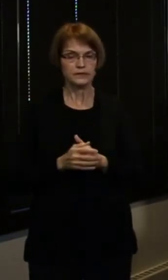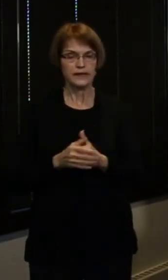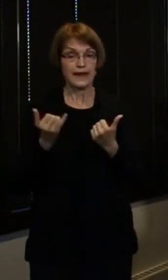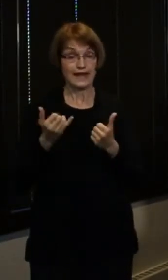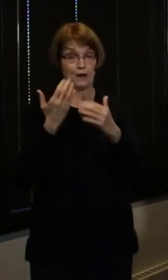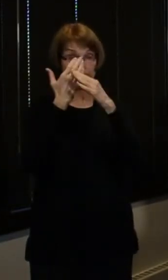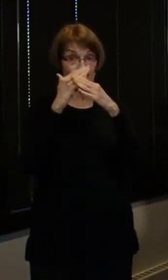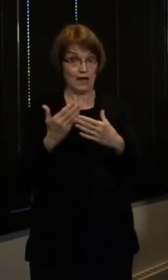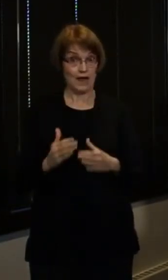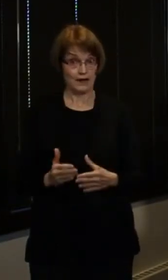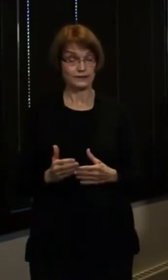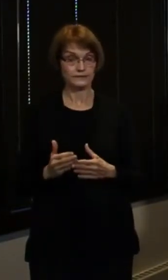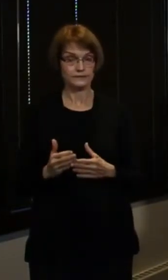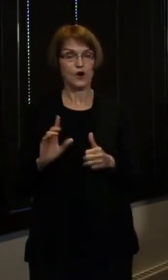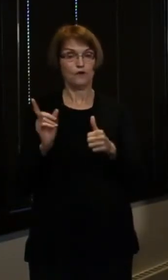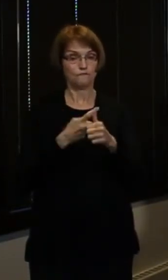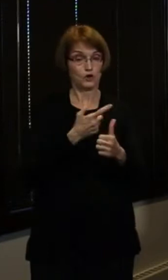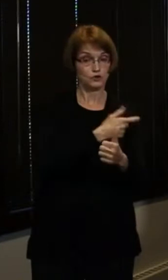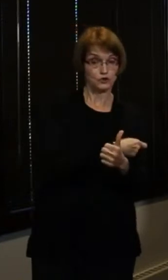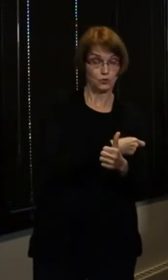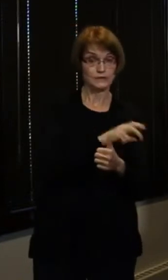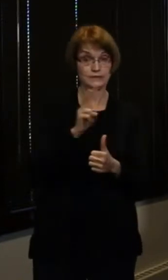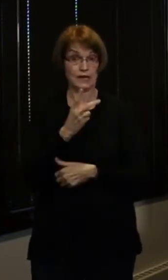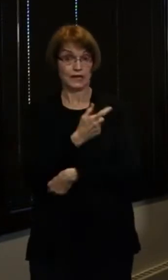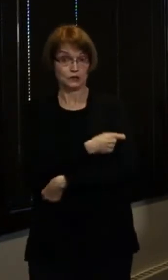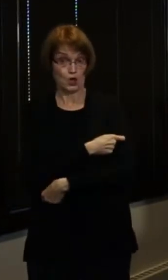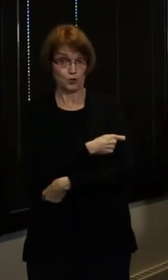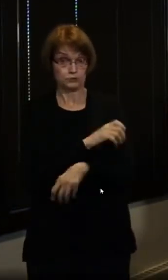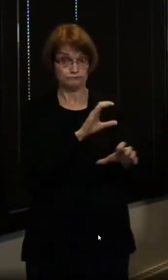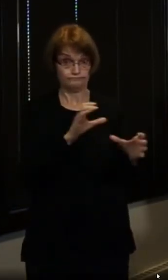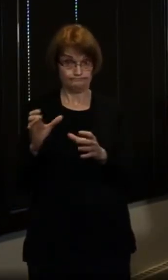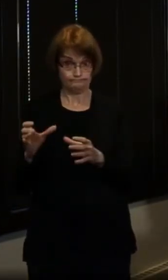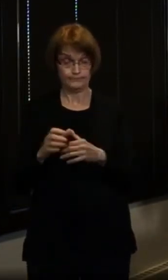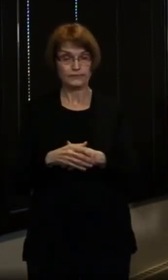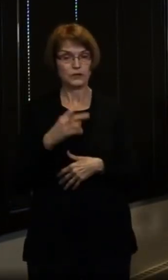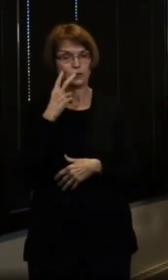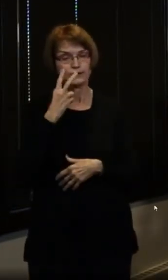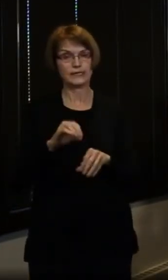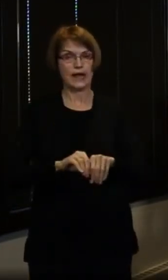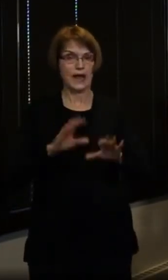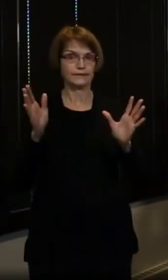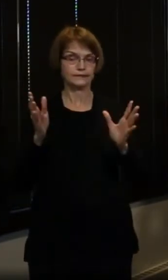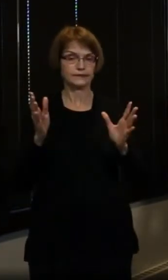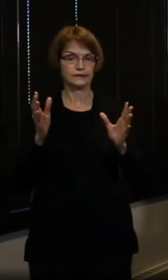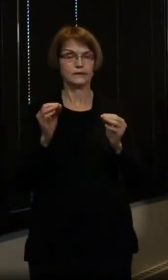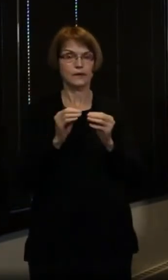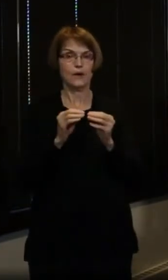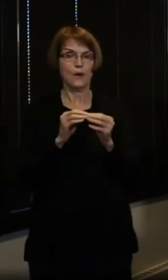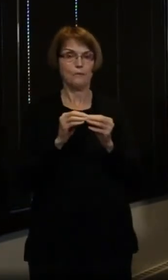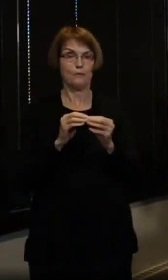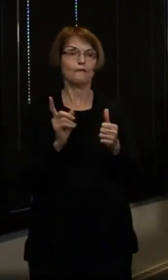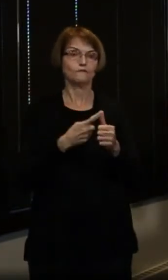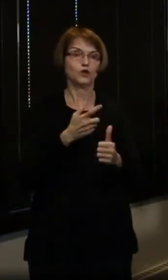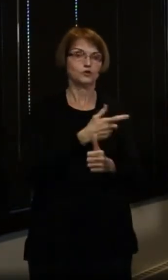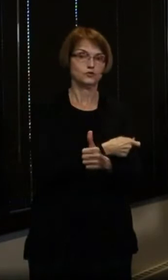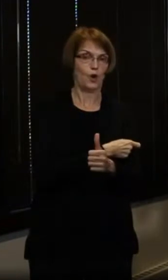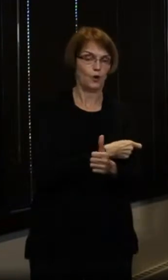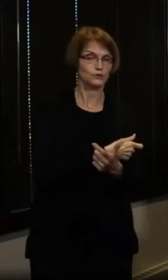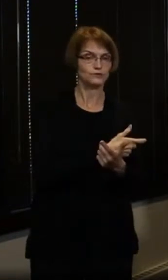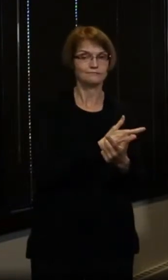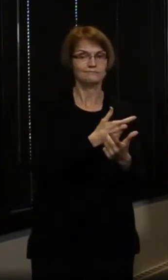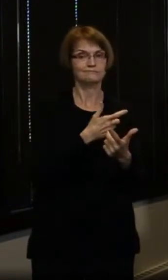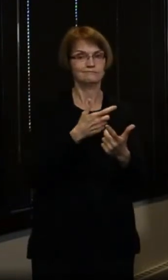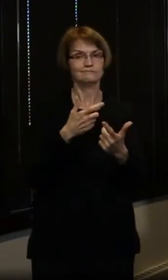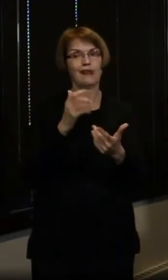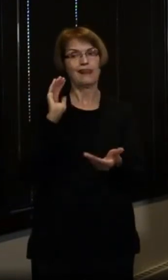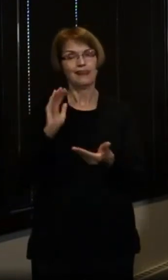bit here into our first dose and our second dose series. So as you can see, obviously there's going to be more first dose than second dose since there's a time